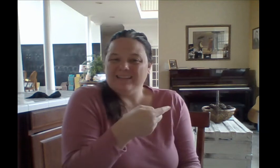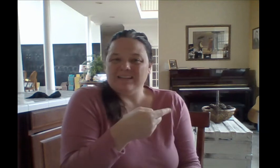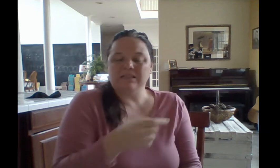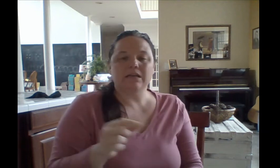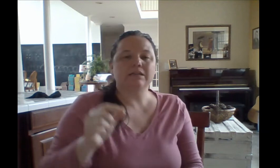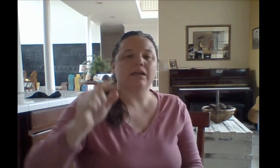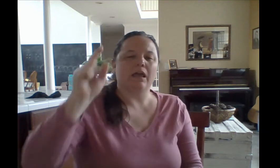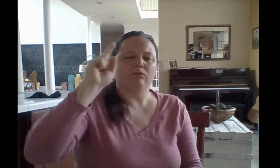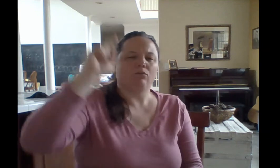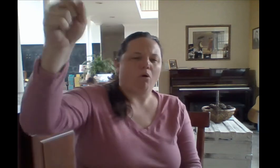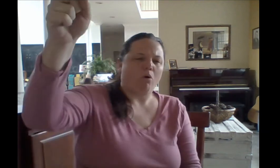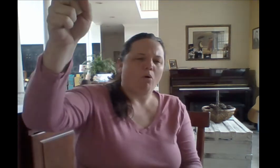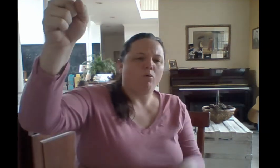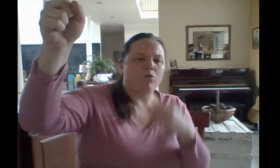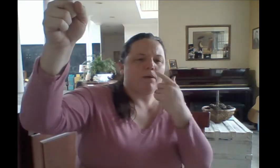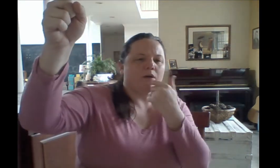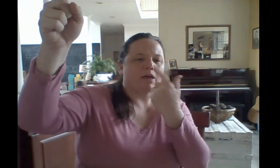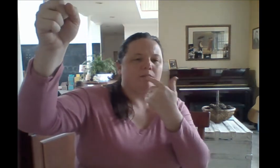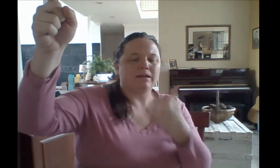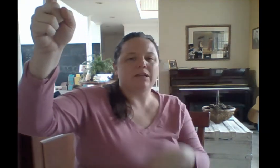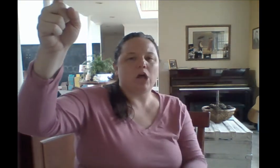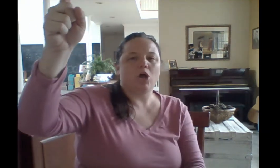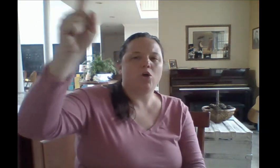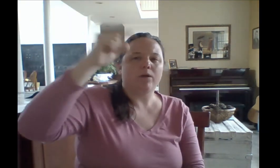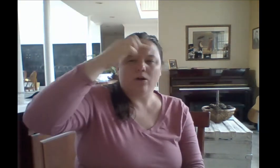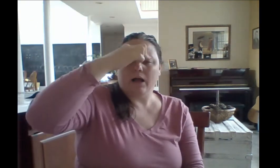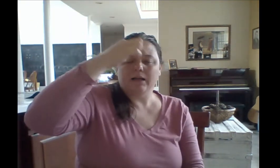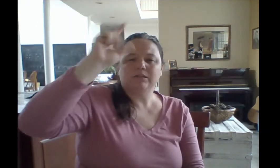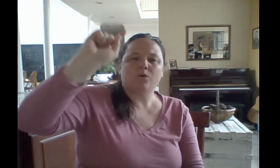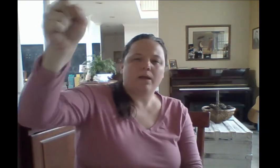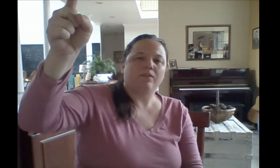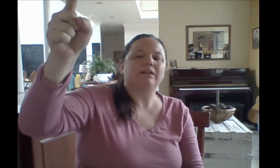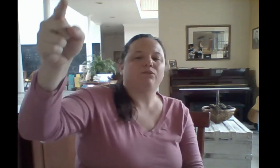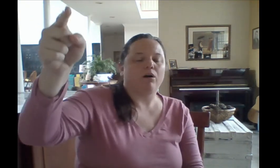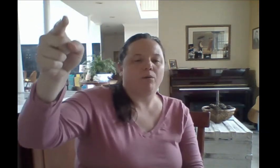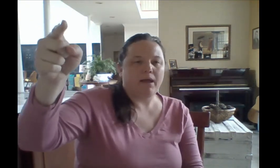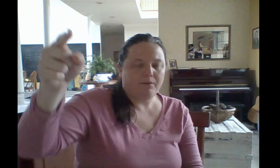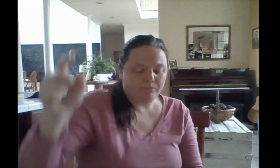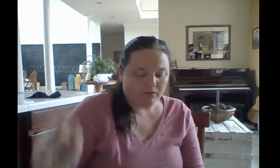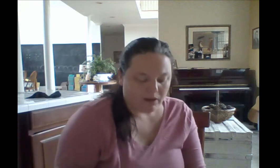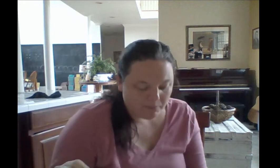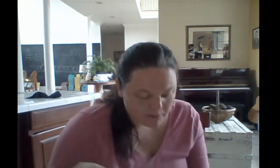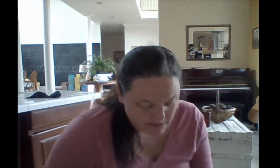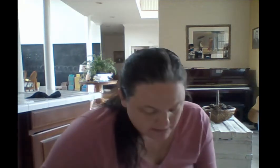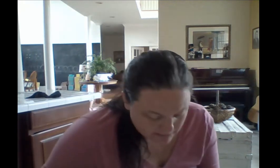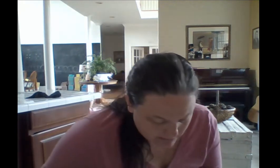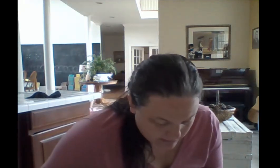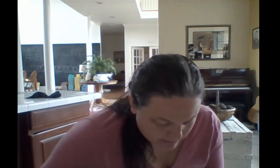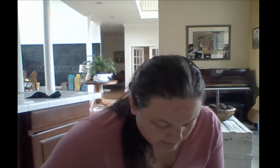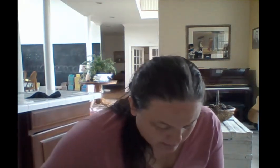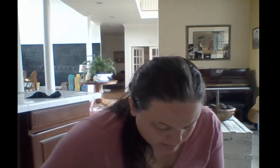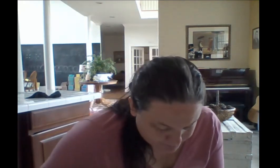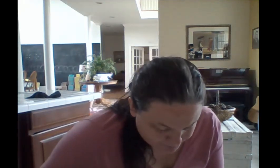does this, and when your mouth kind of makes an O and your eyes squint, that's far away. Okay.